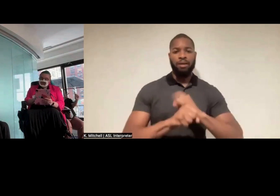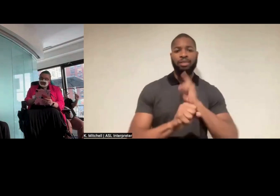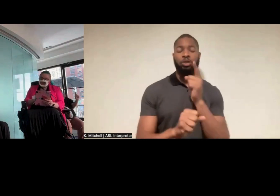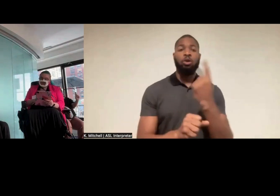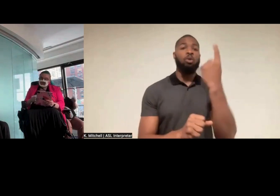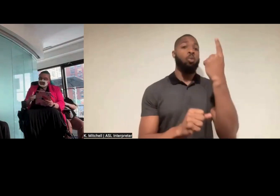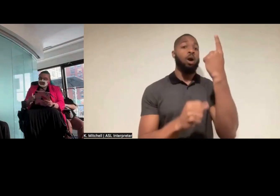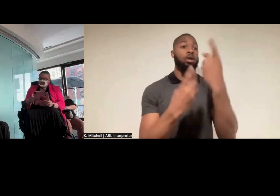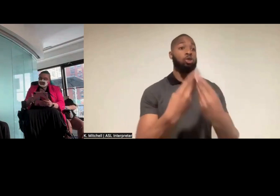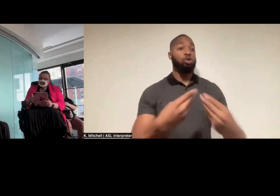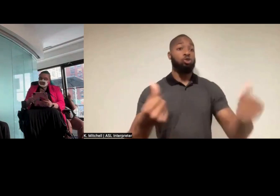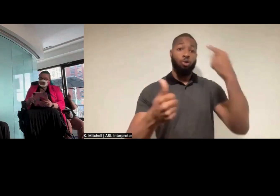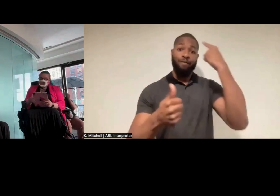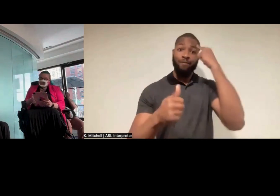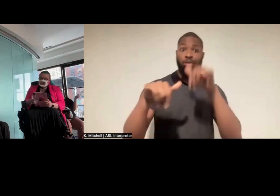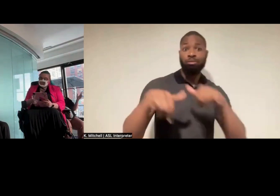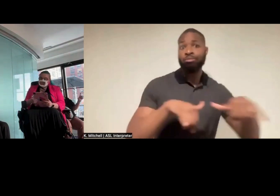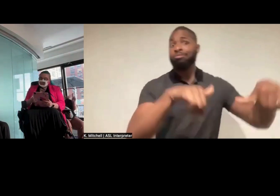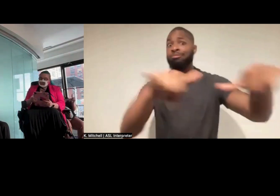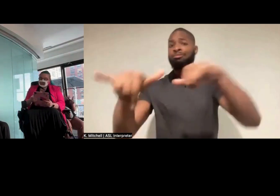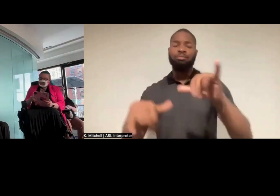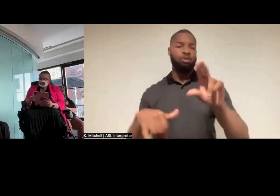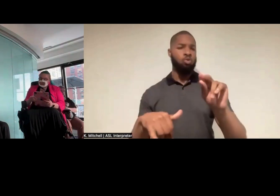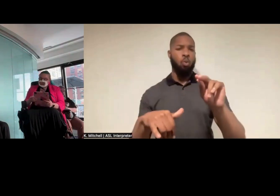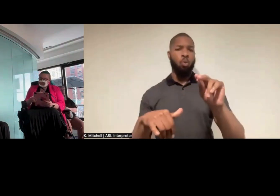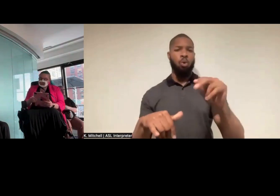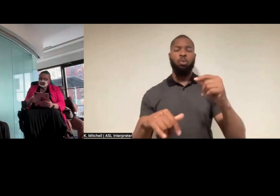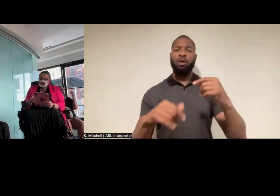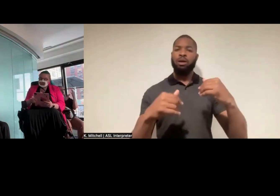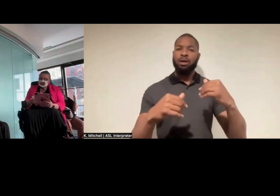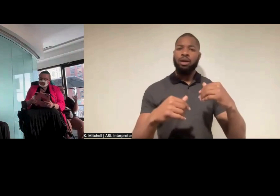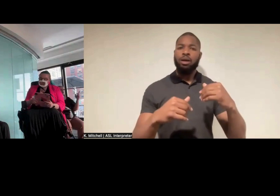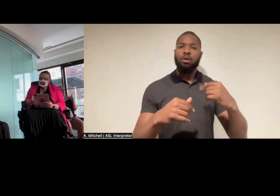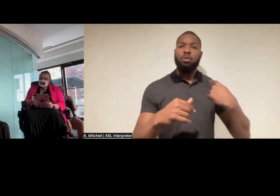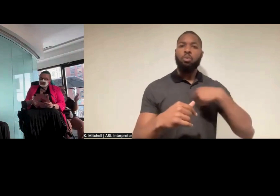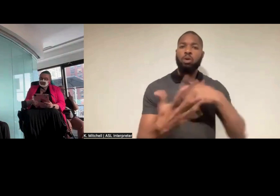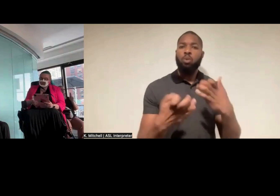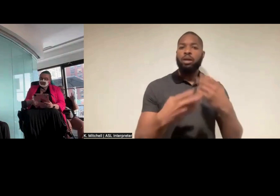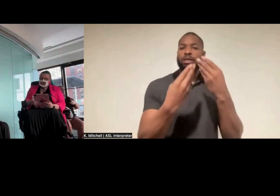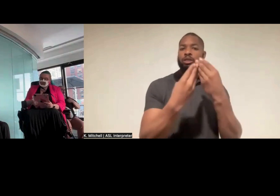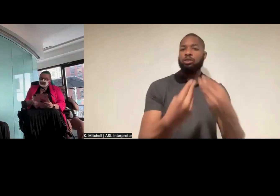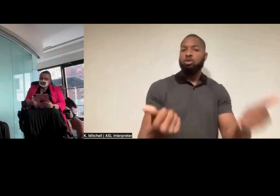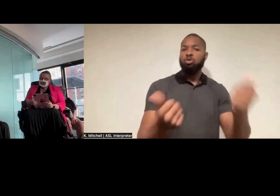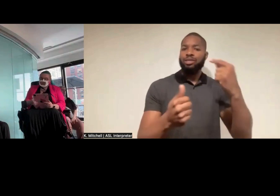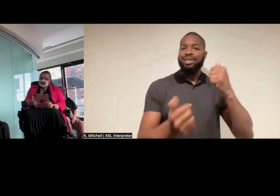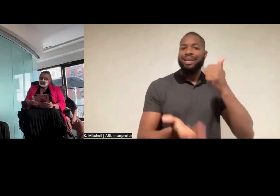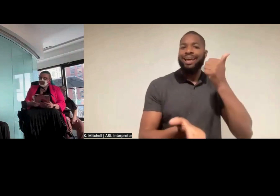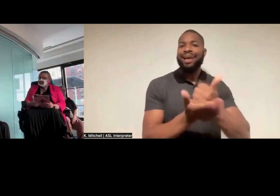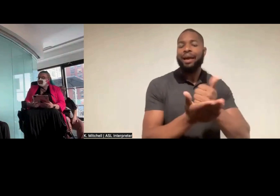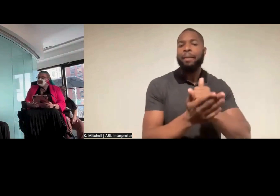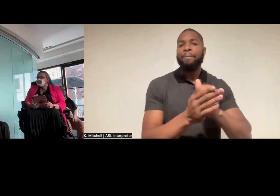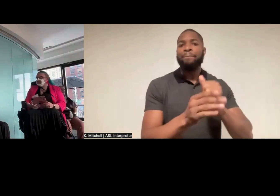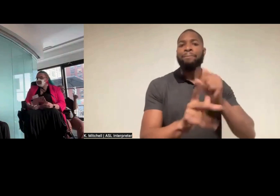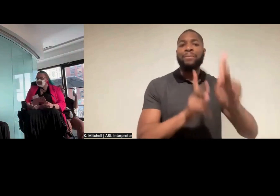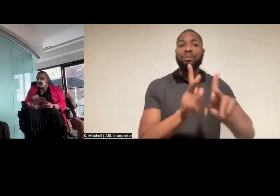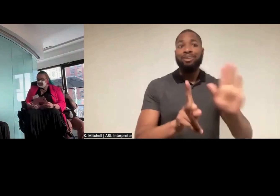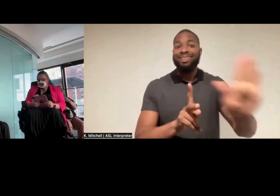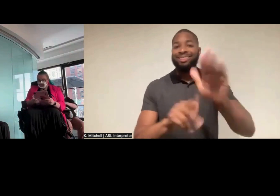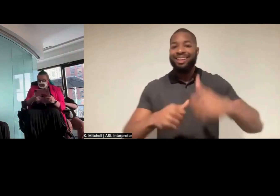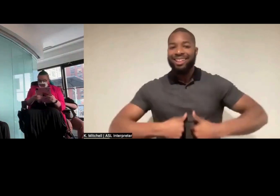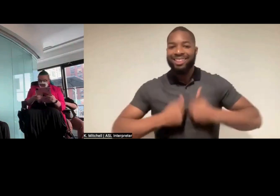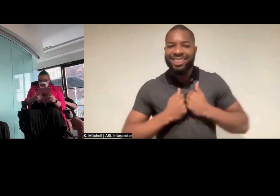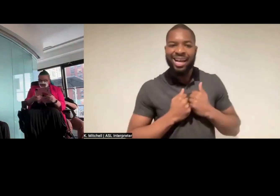it addresses the complexities of people's lives. It also challenges the